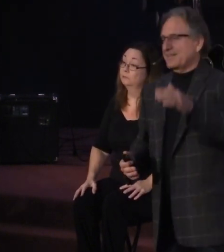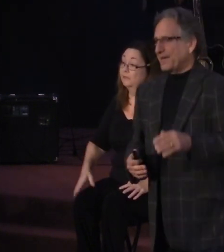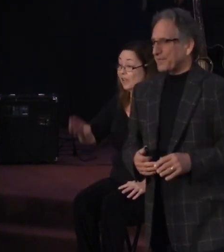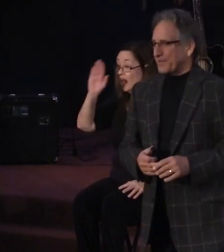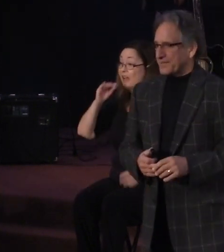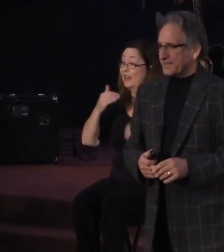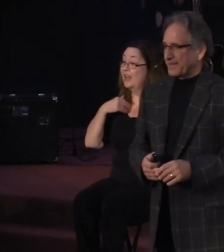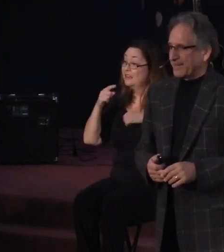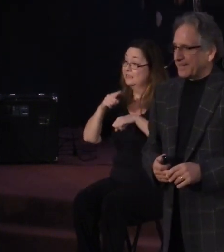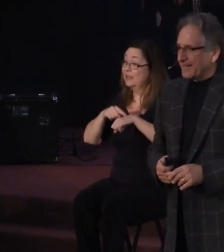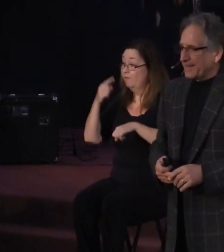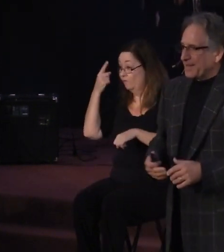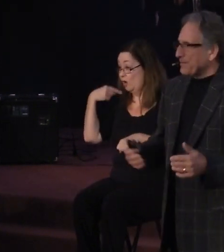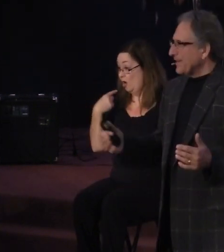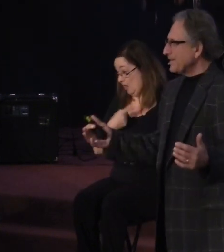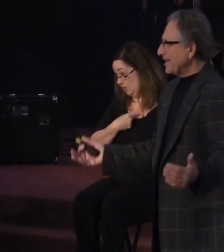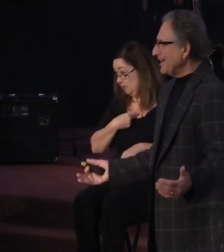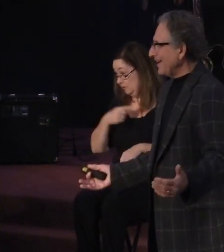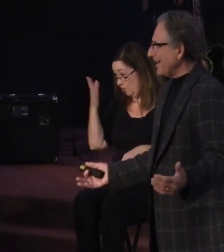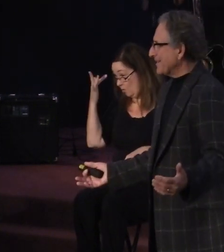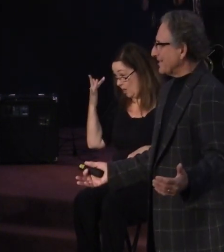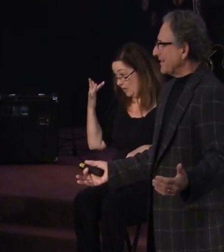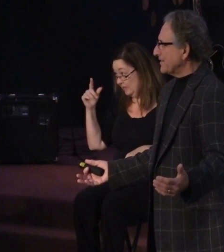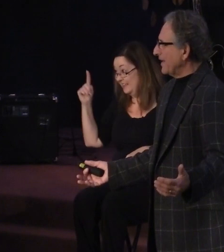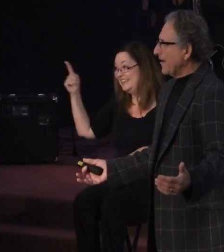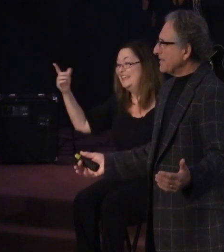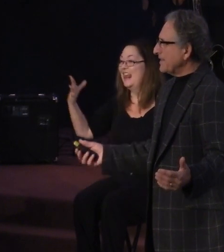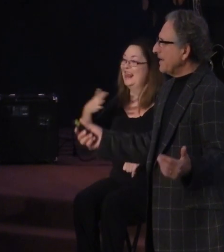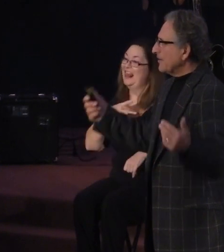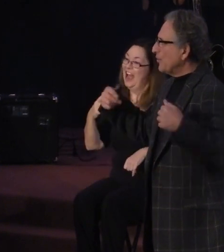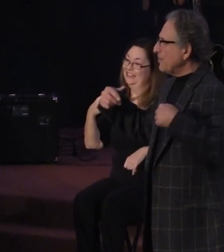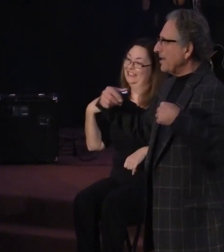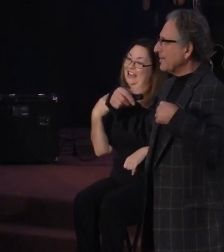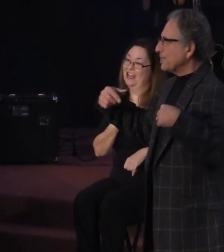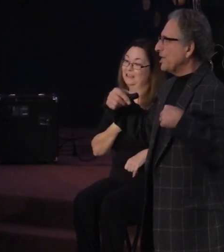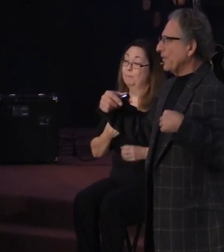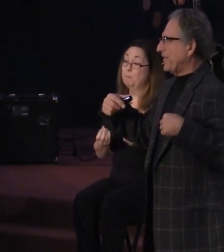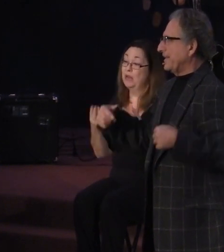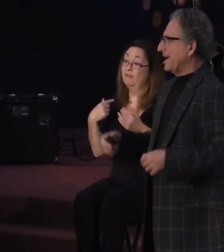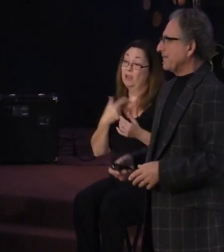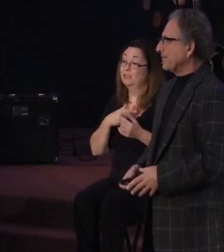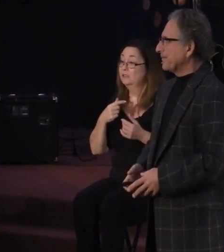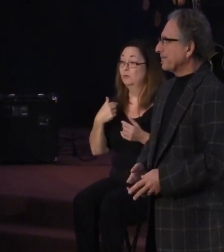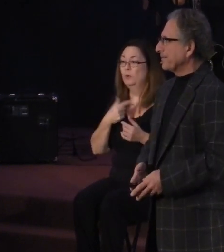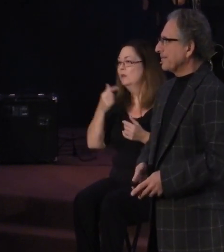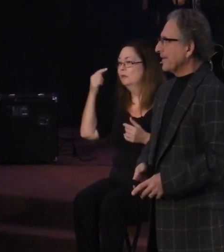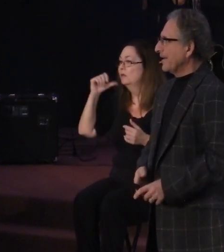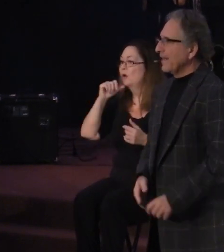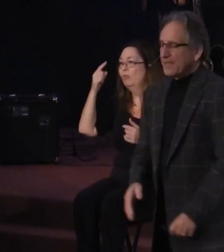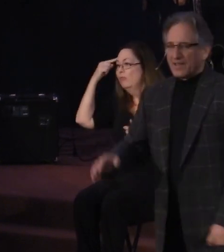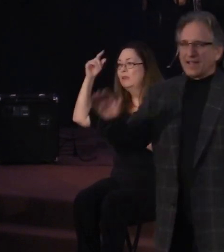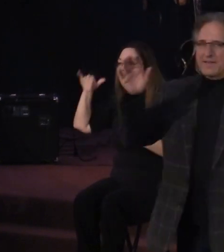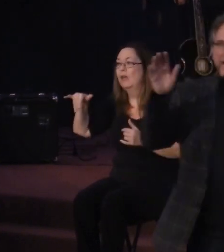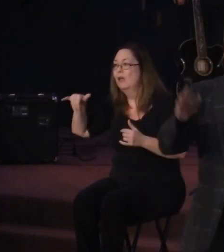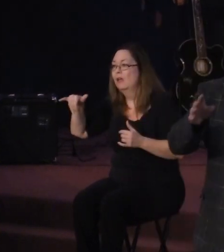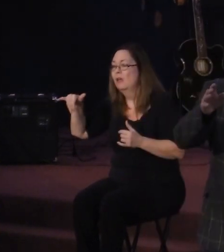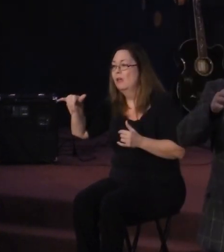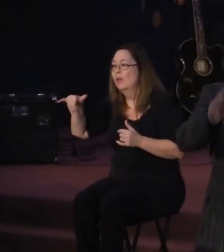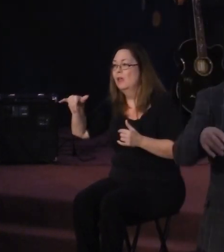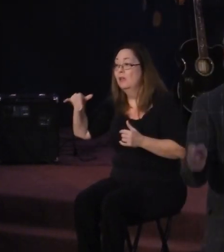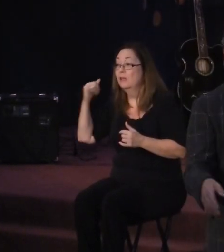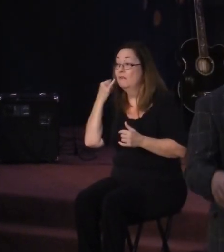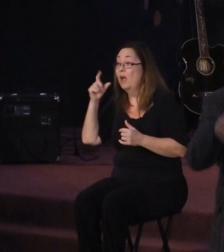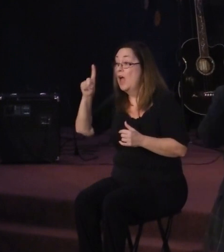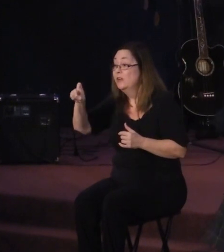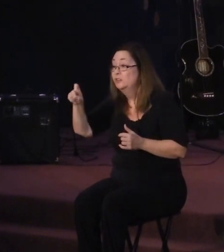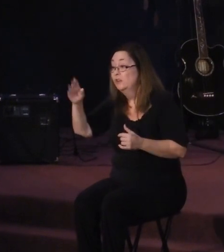God's got time for us because he likes us. See, too many of us, we don't think that. If I ask you,